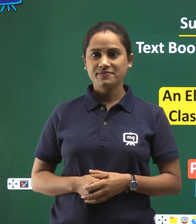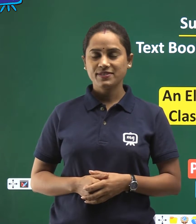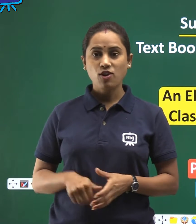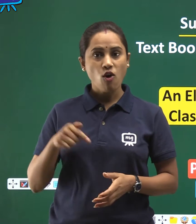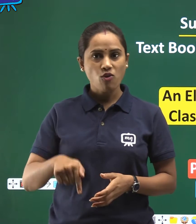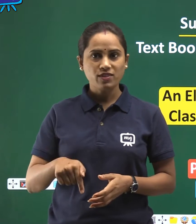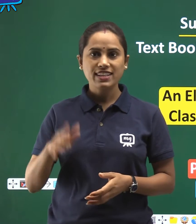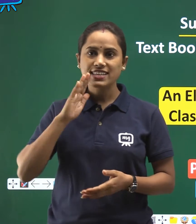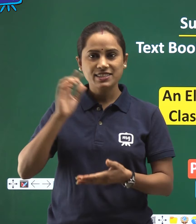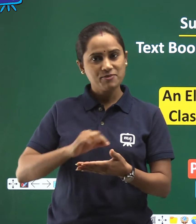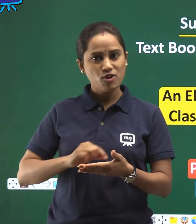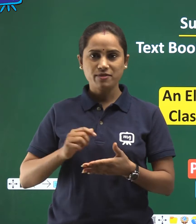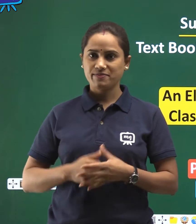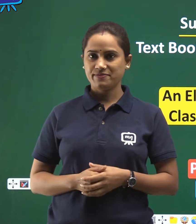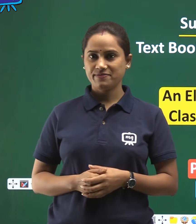this poem.